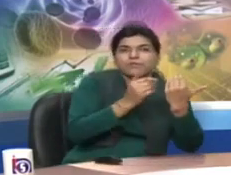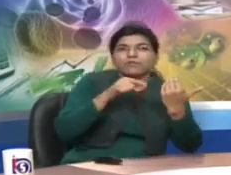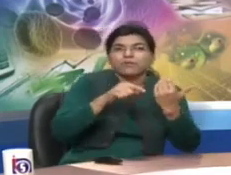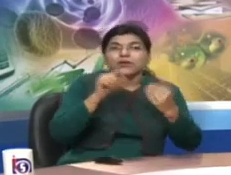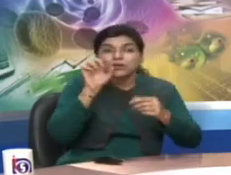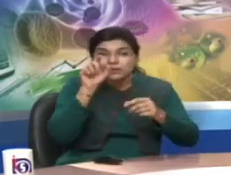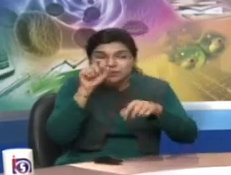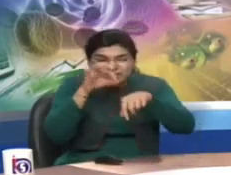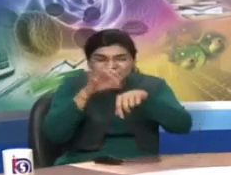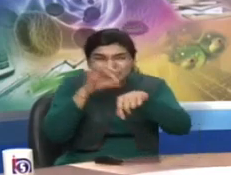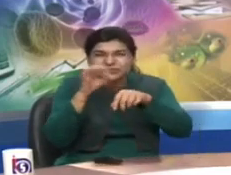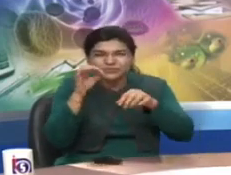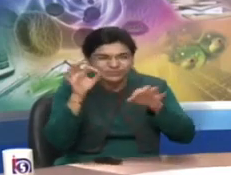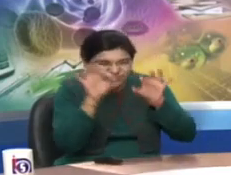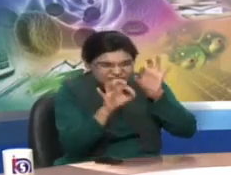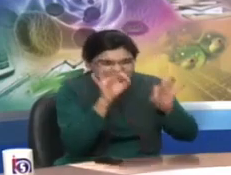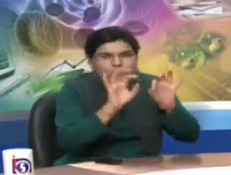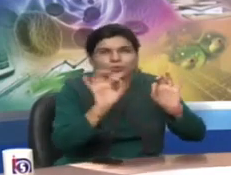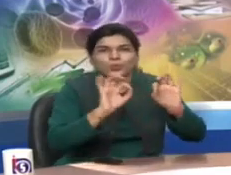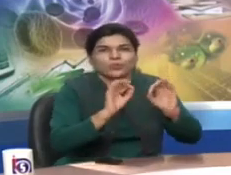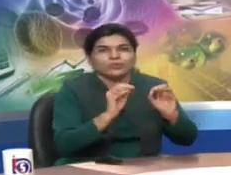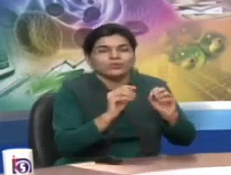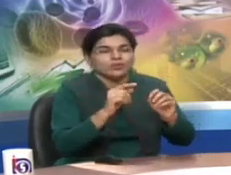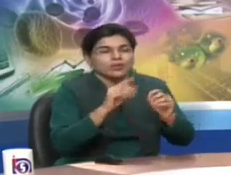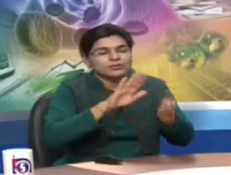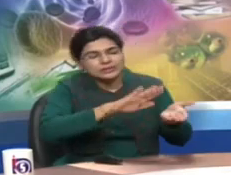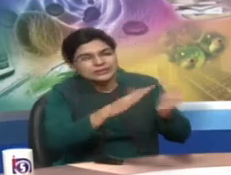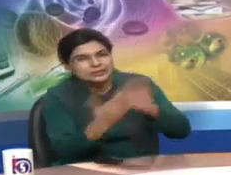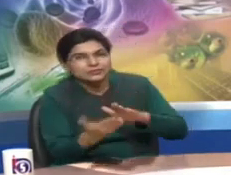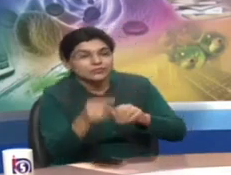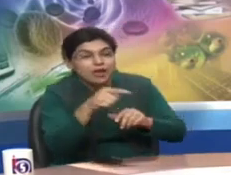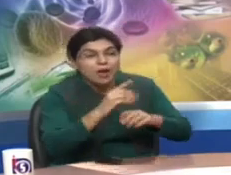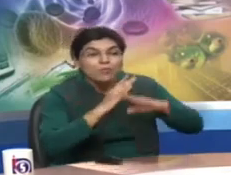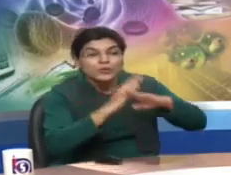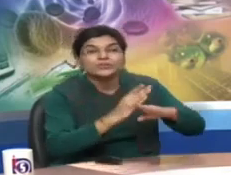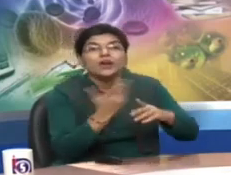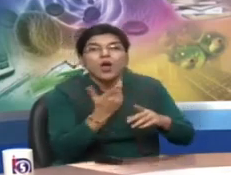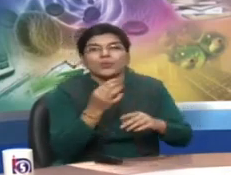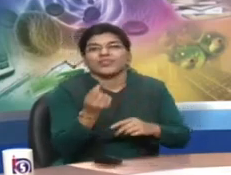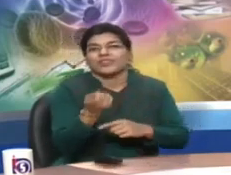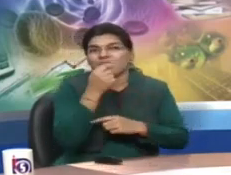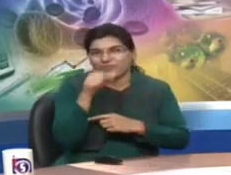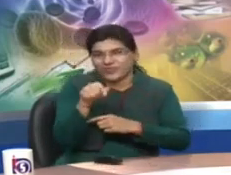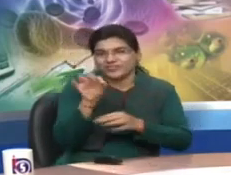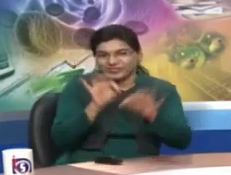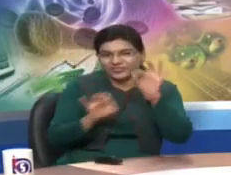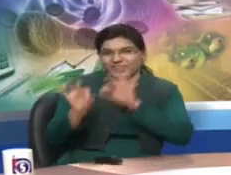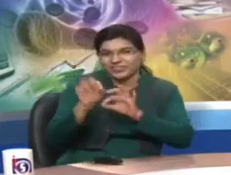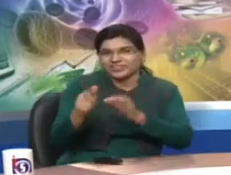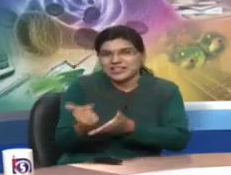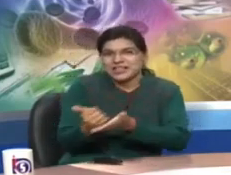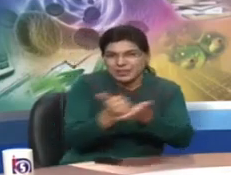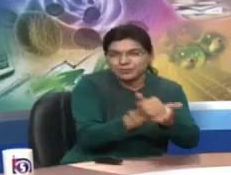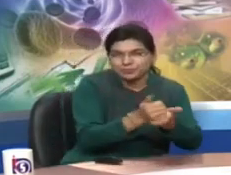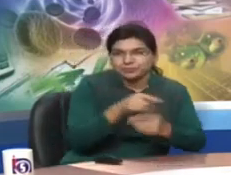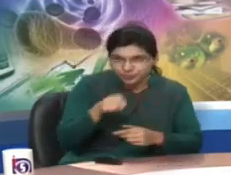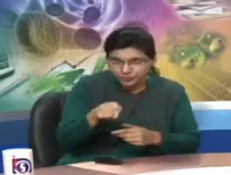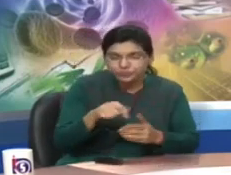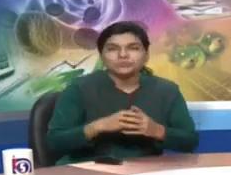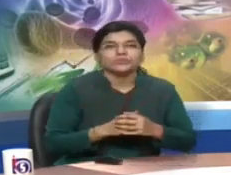which protects the plants from different insects to die from.